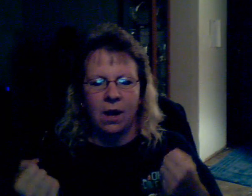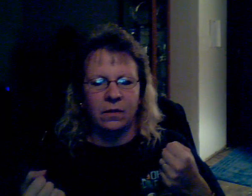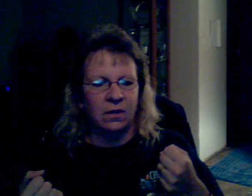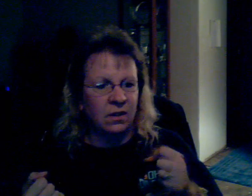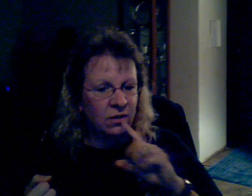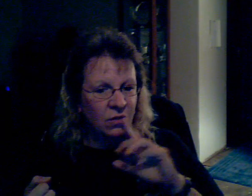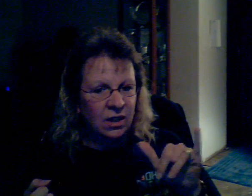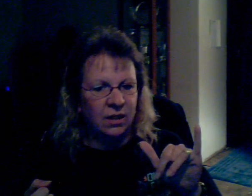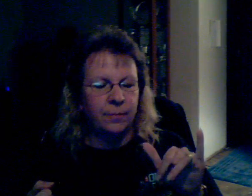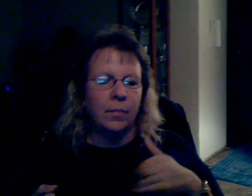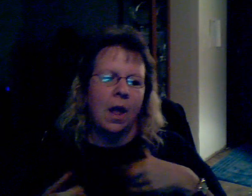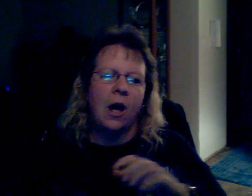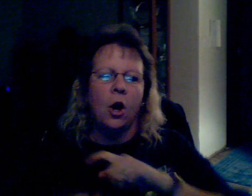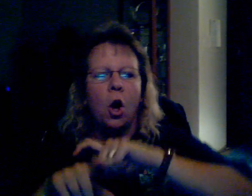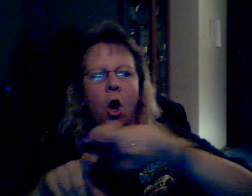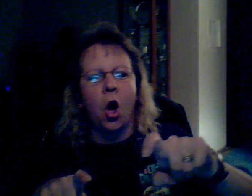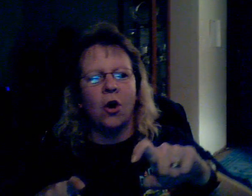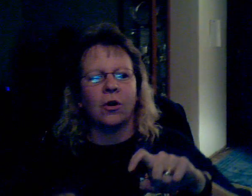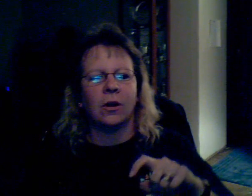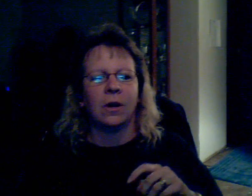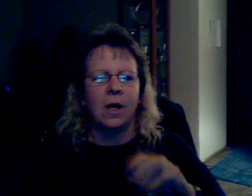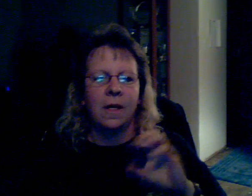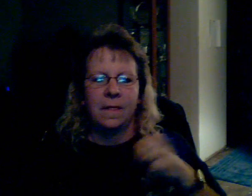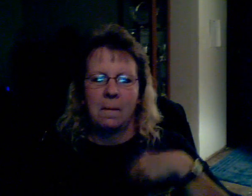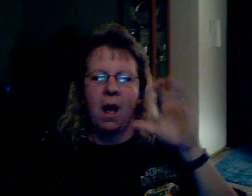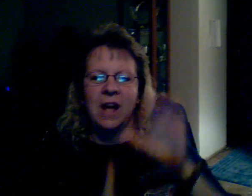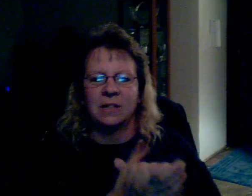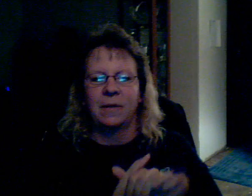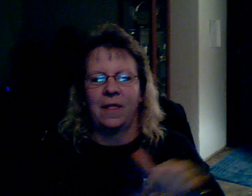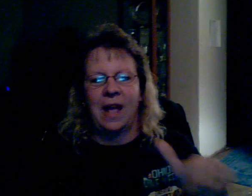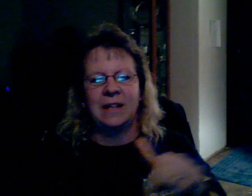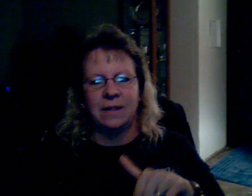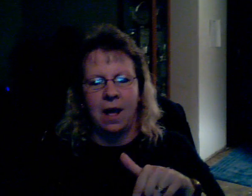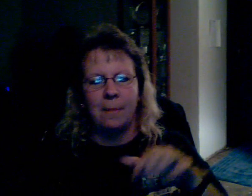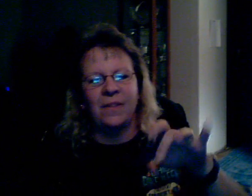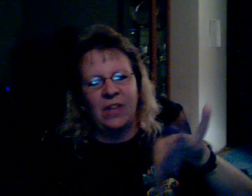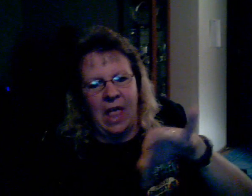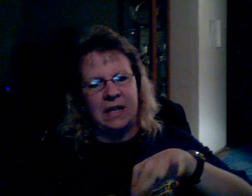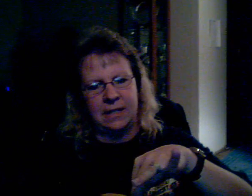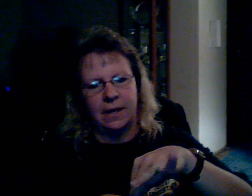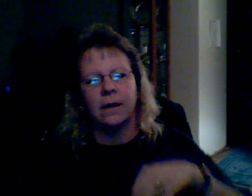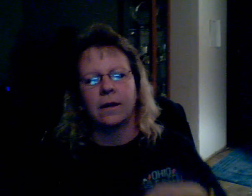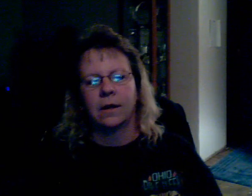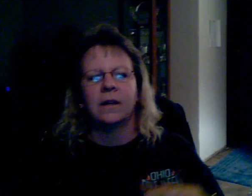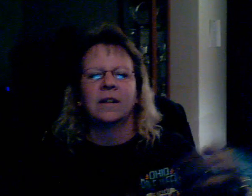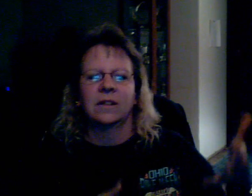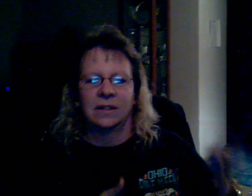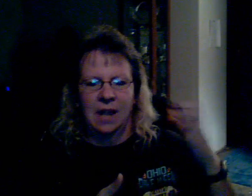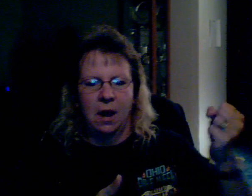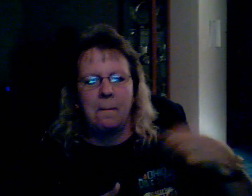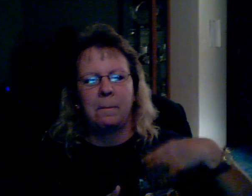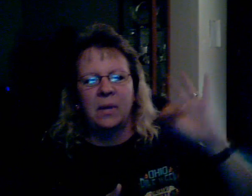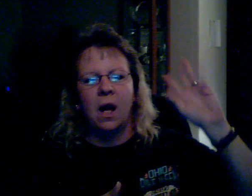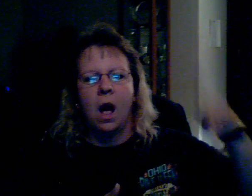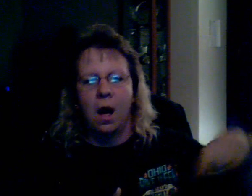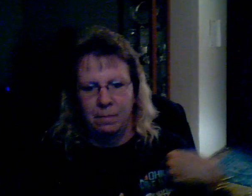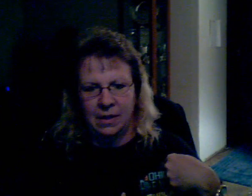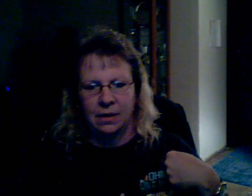the challenges. that can help me